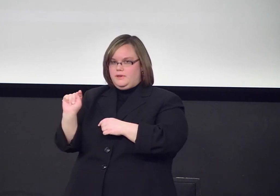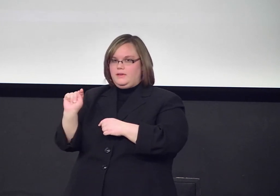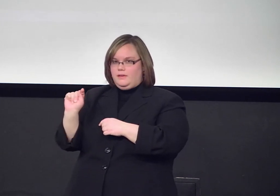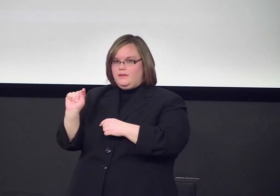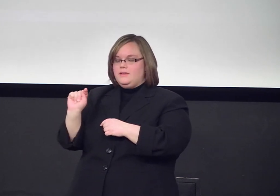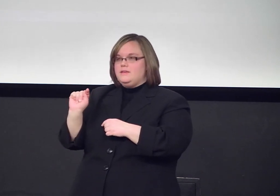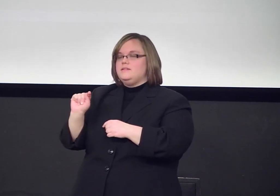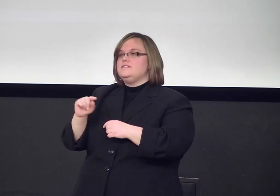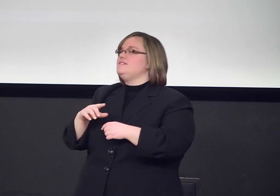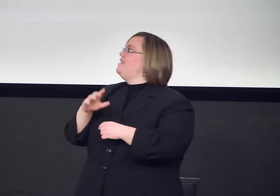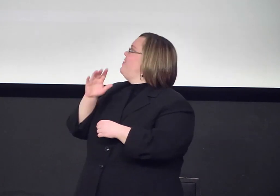management.